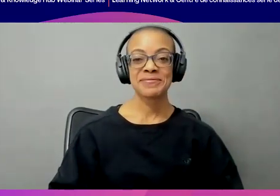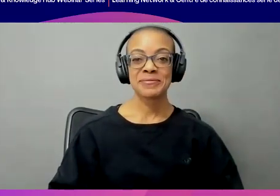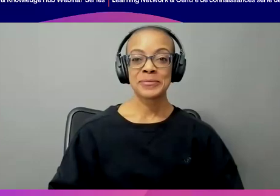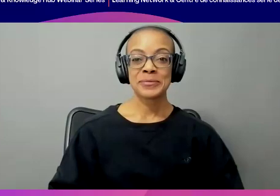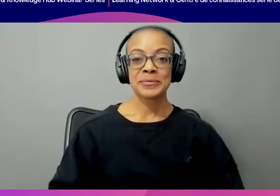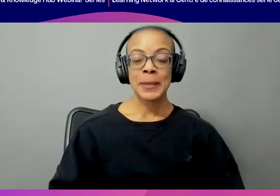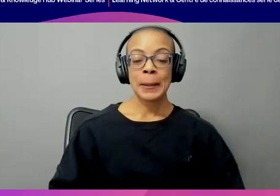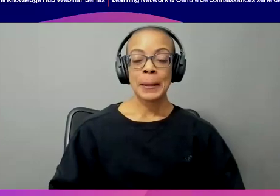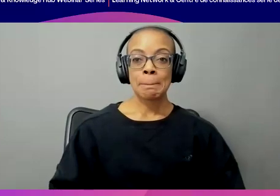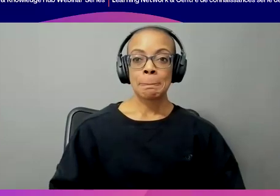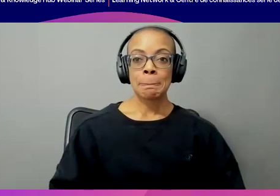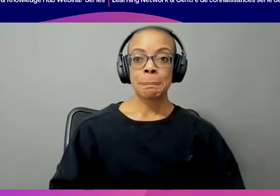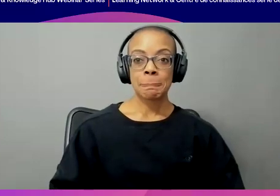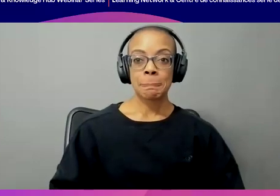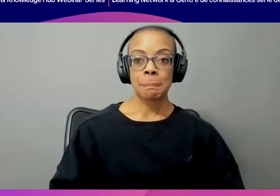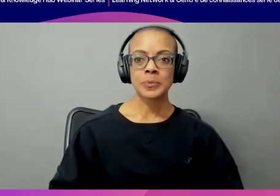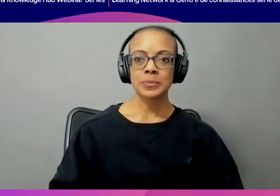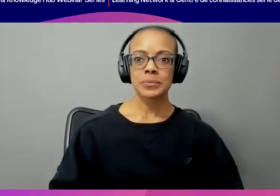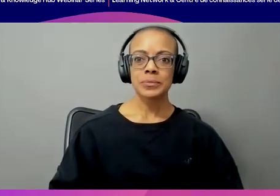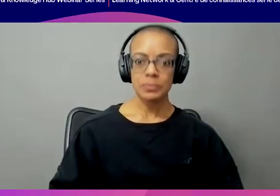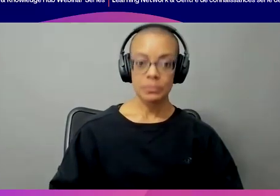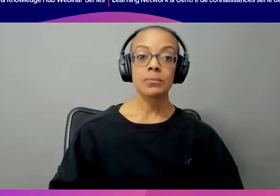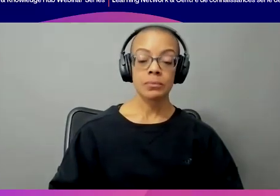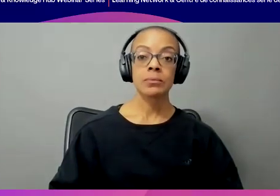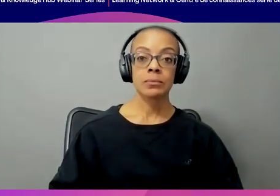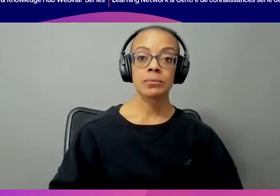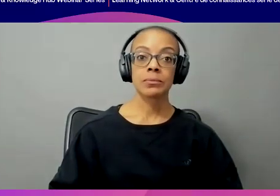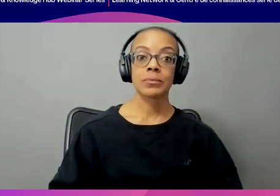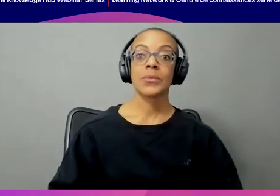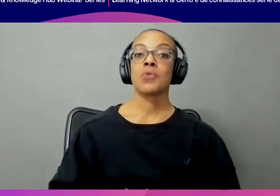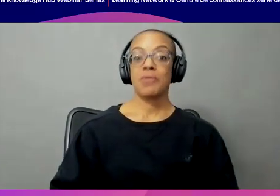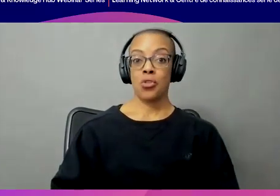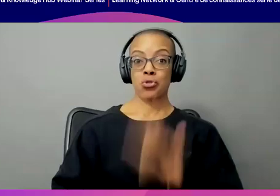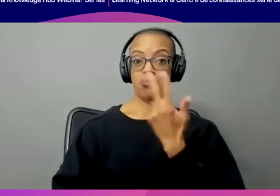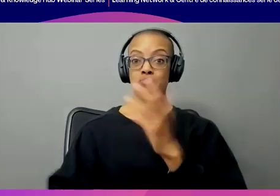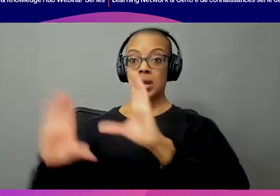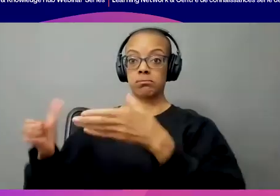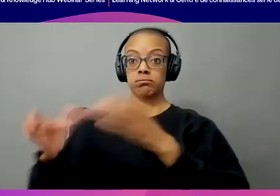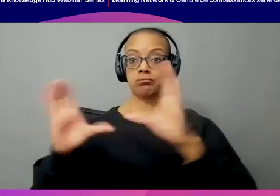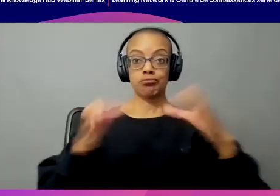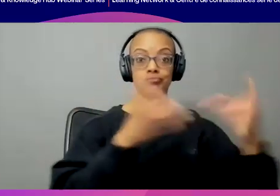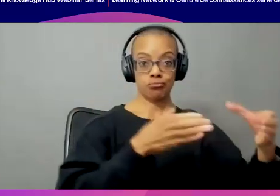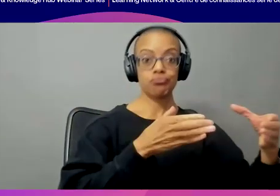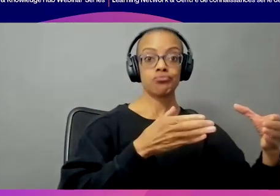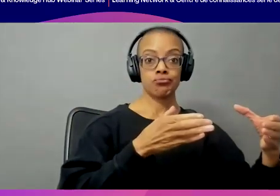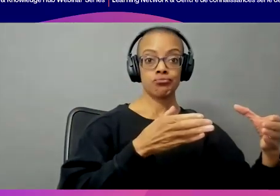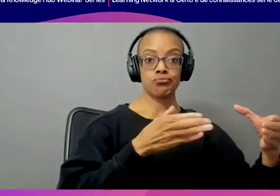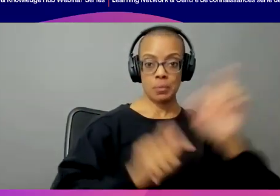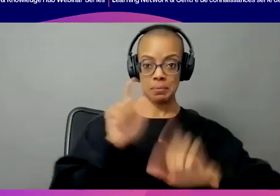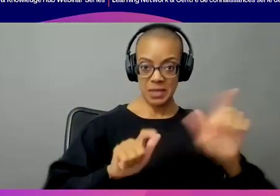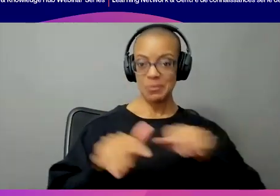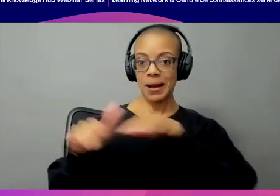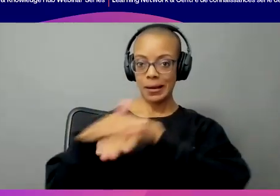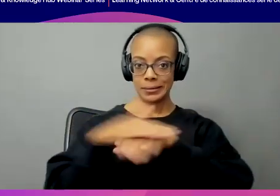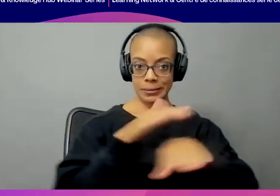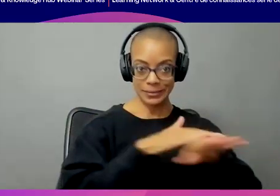So I thank you so much, Katrina. And so we've got three different groups of people who are accessing service in three different